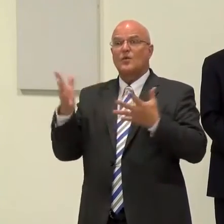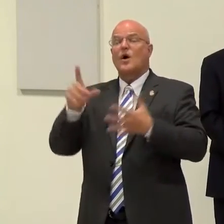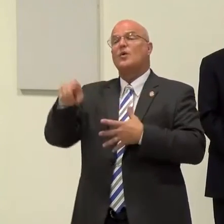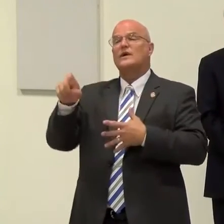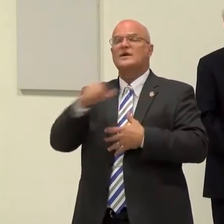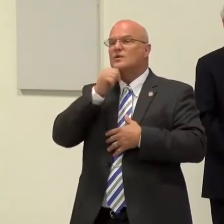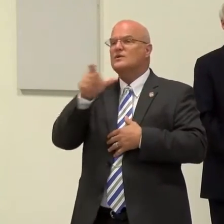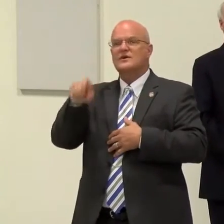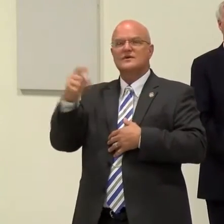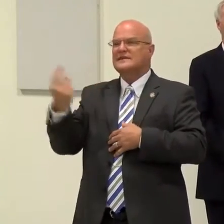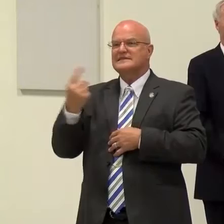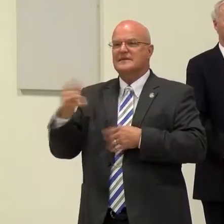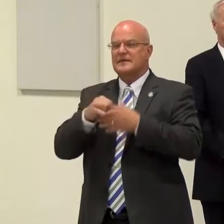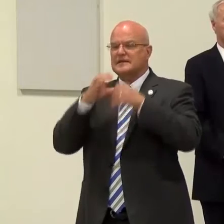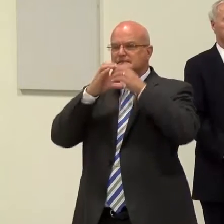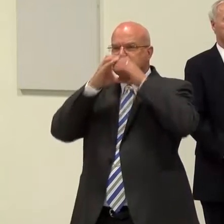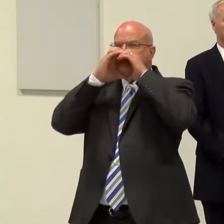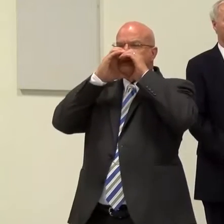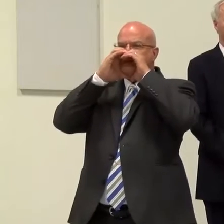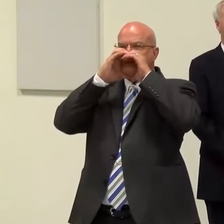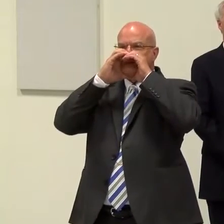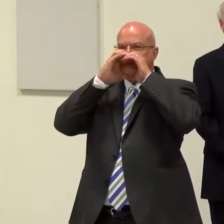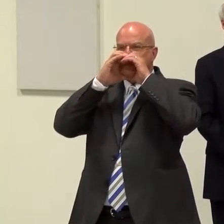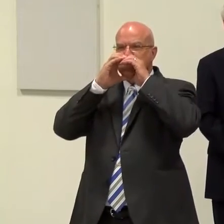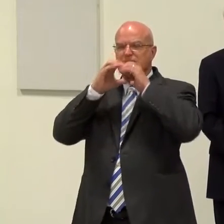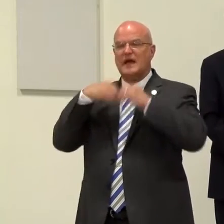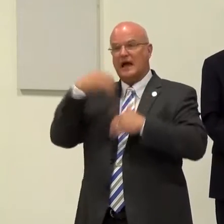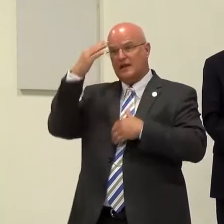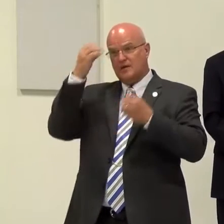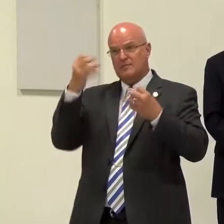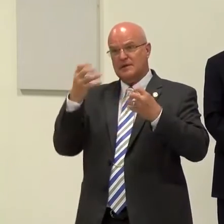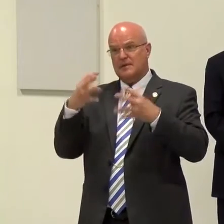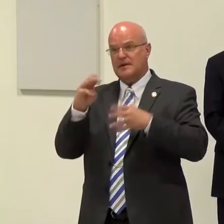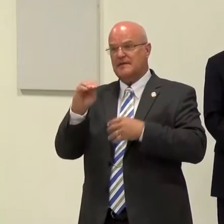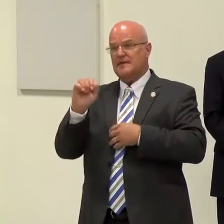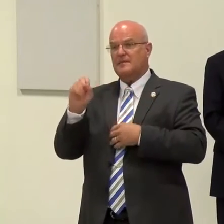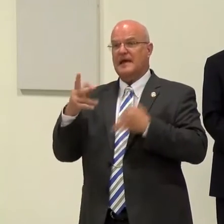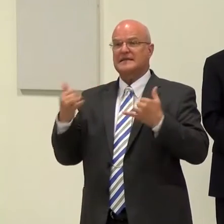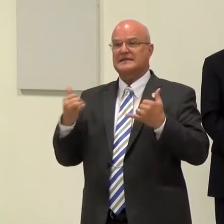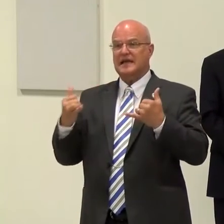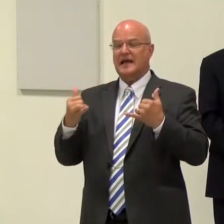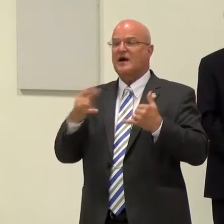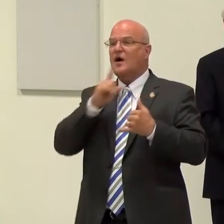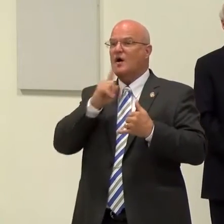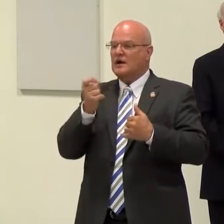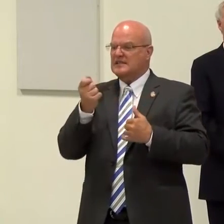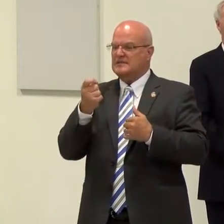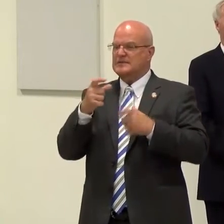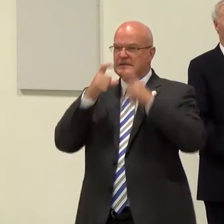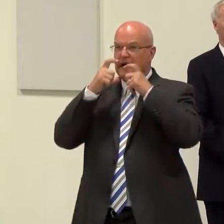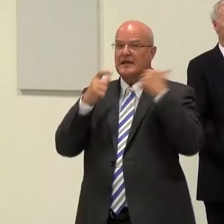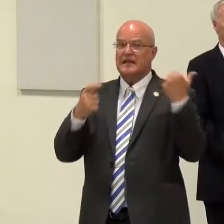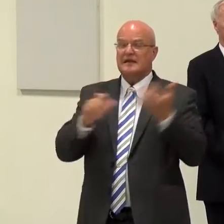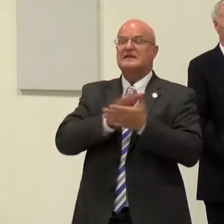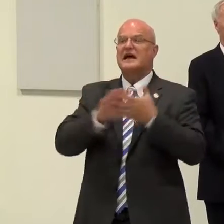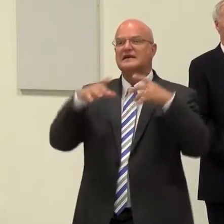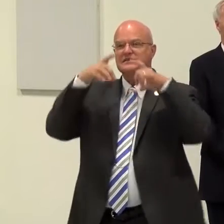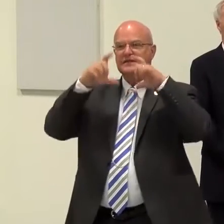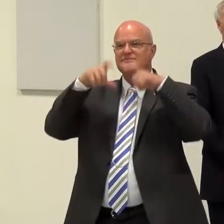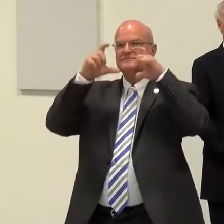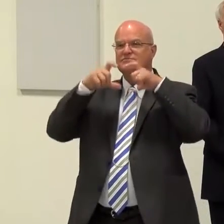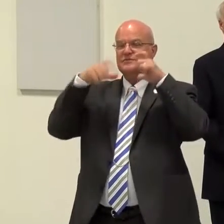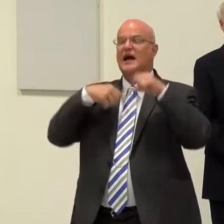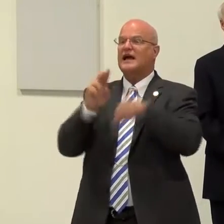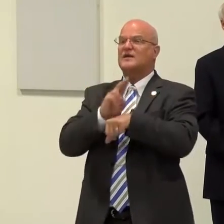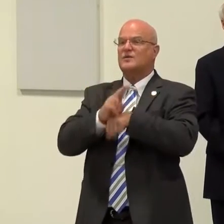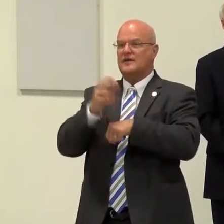we need. We don't need something tight-fitting and constricting, although I know a lot of the masks out there are a bit. This one is nice and loose-fitting, and I